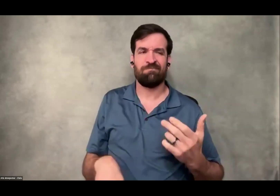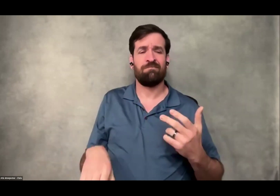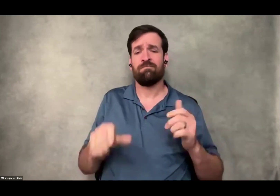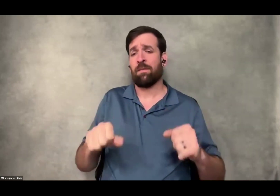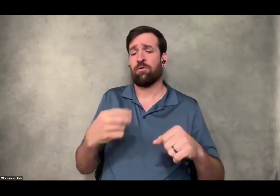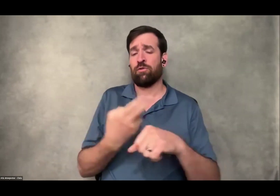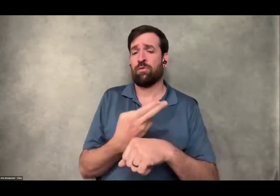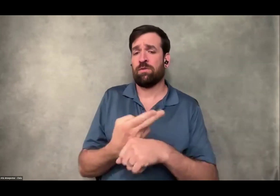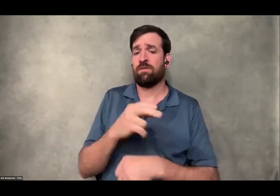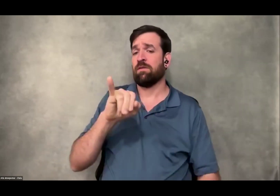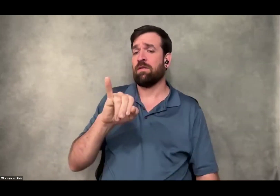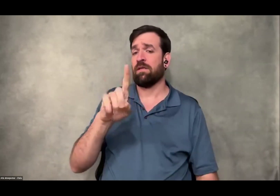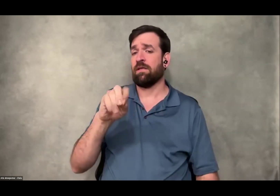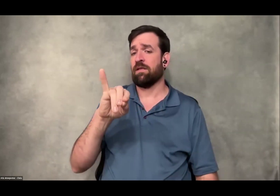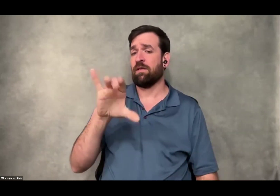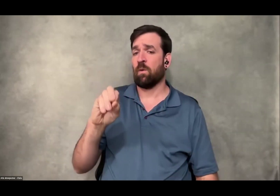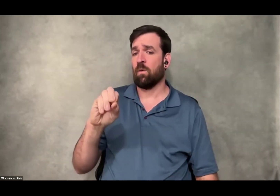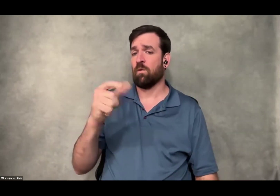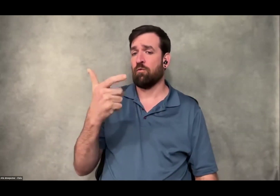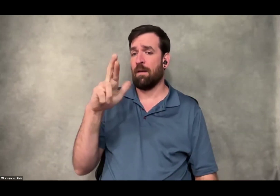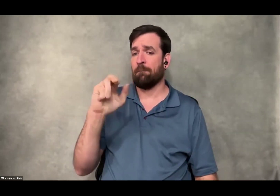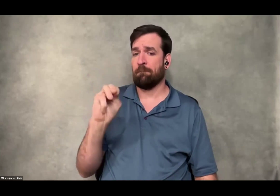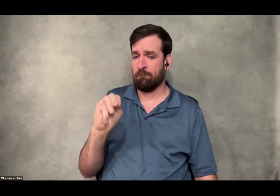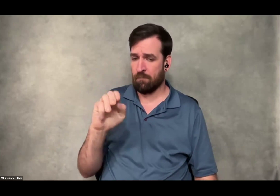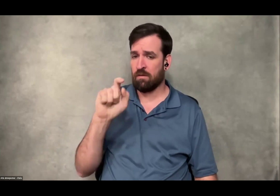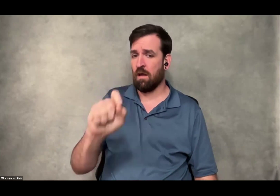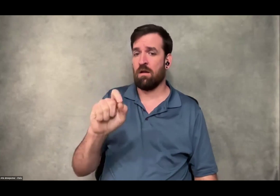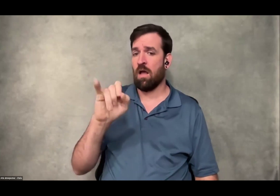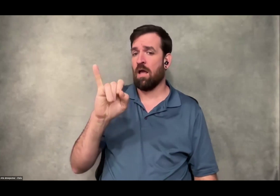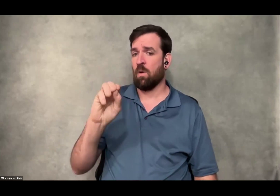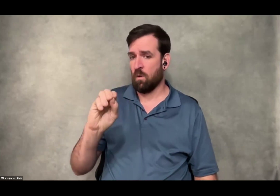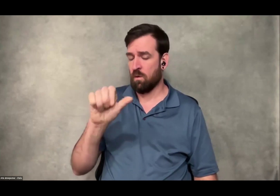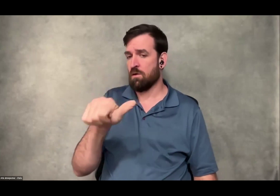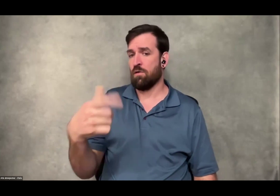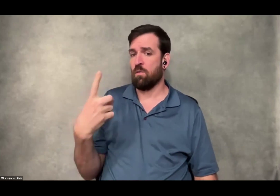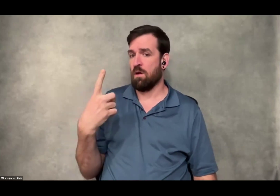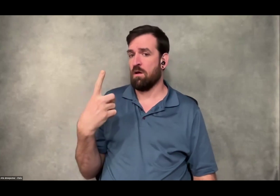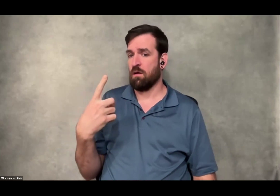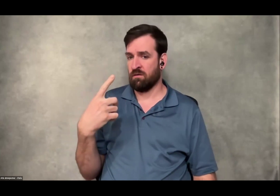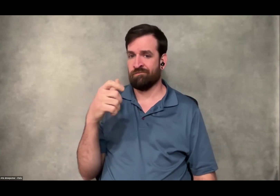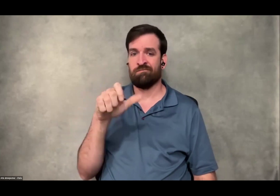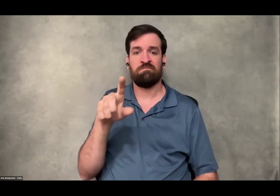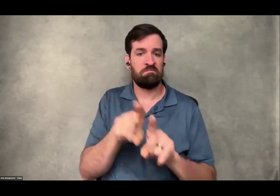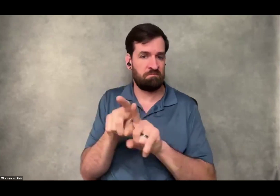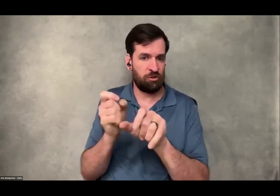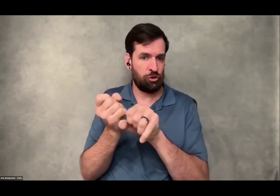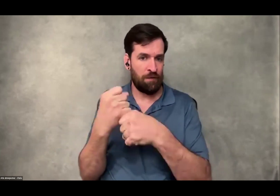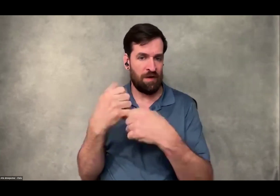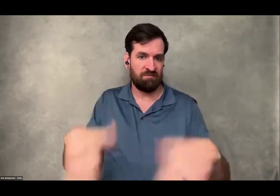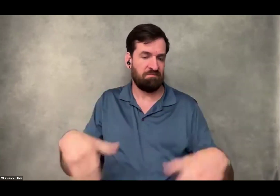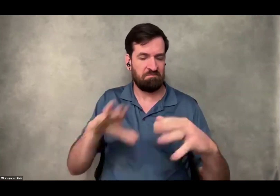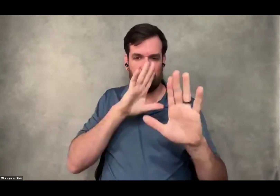use ideogram, that's ideogram.io, is another one that also generates great image